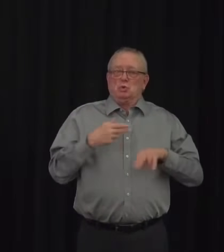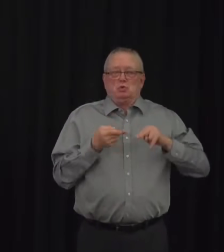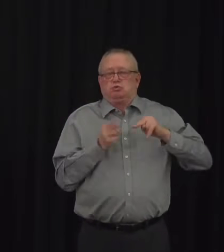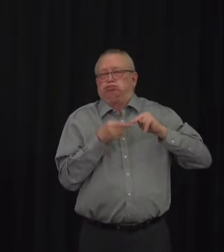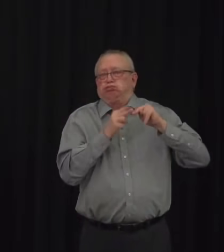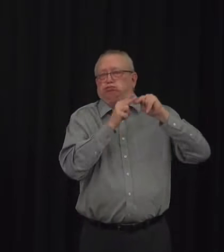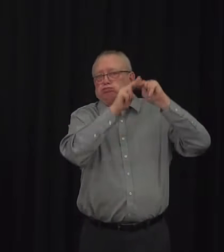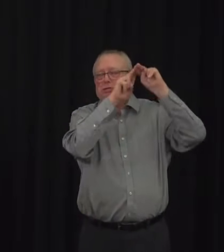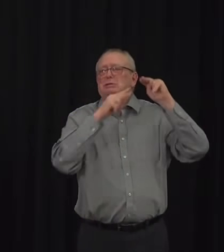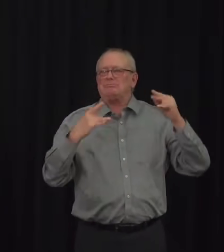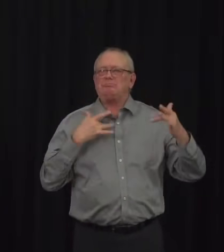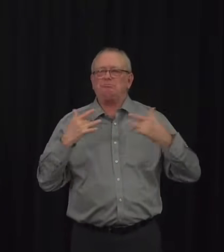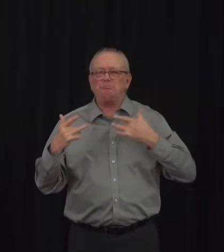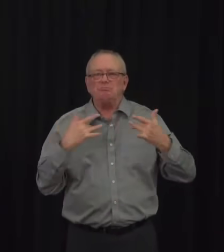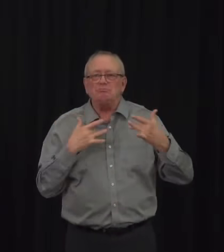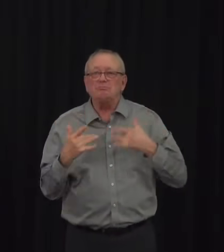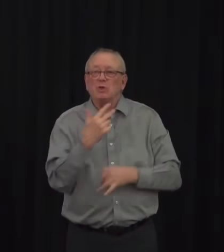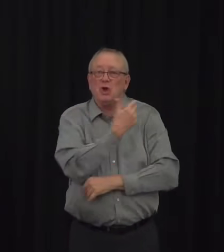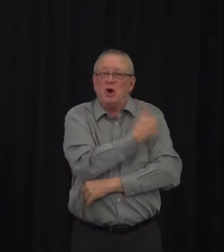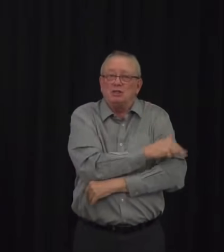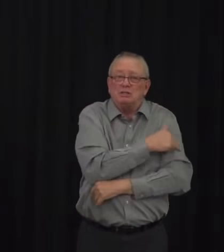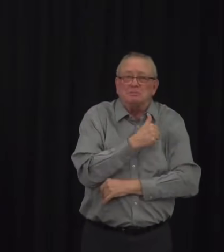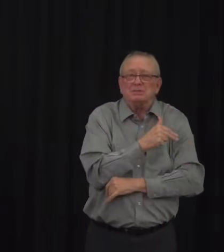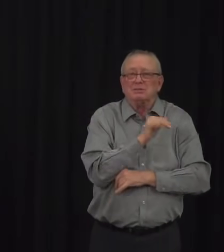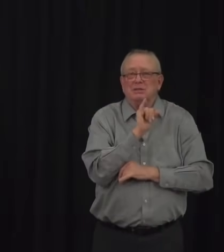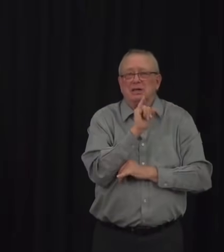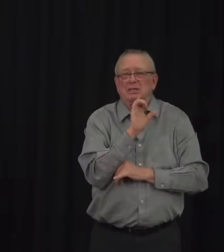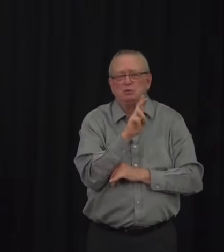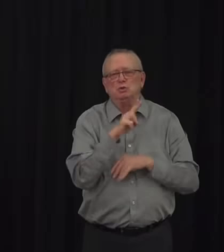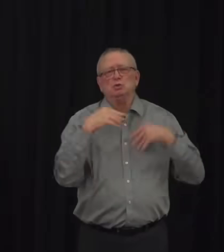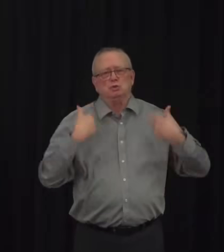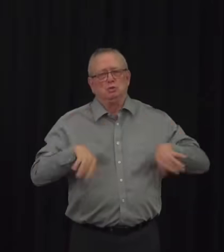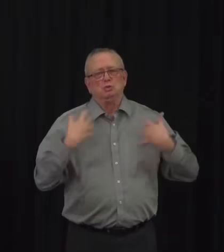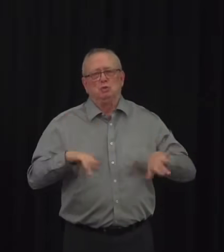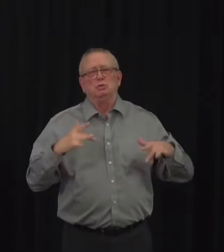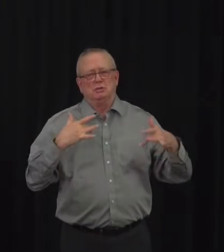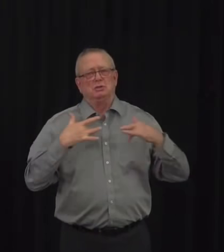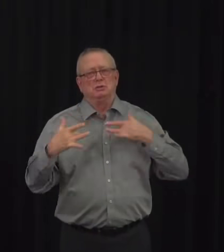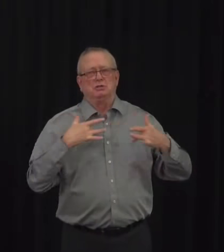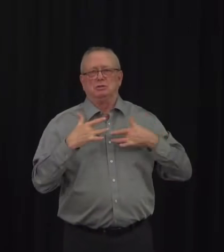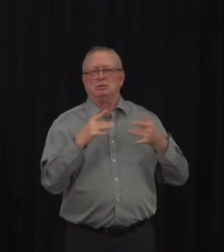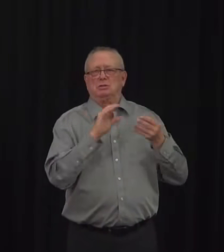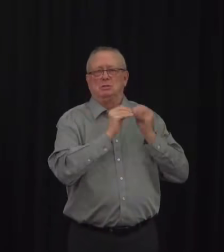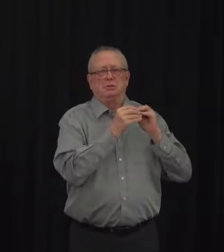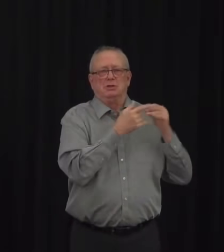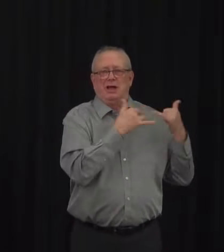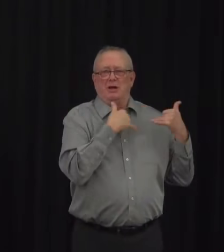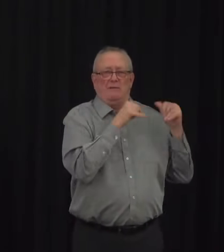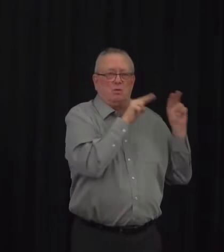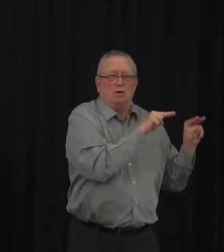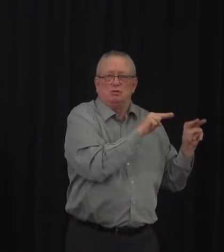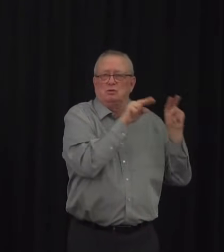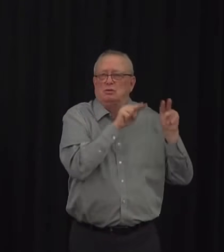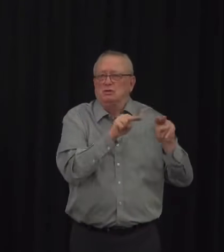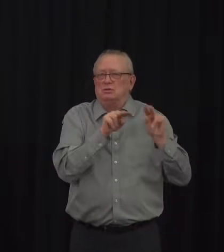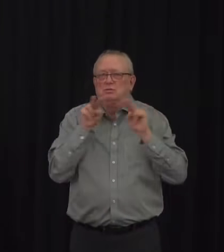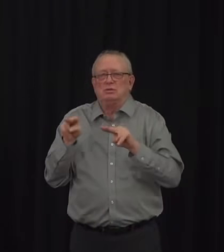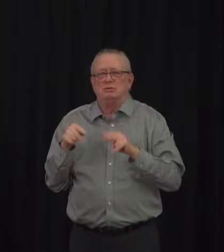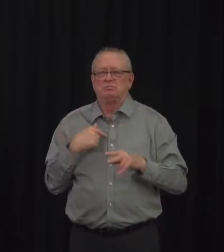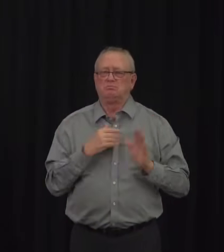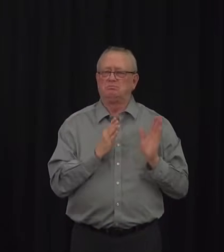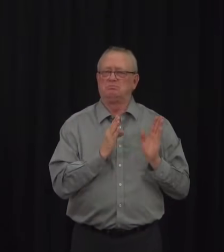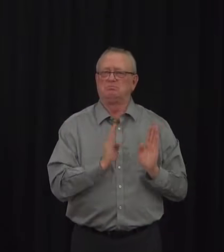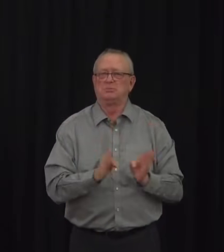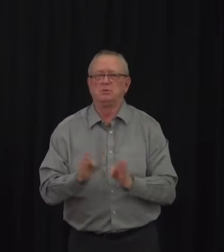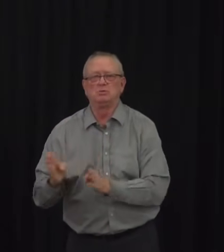number of cases in hospital and ICU is also very concerning. And so we're watching those very closely and preparing the recommendations